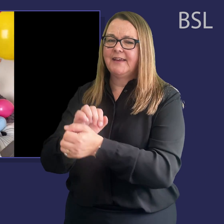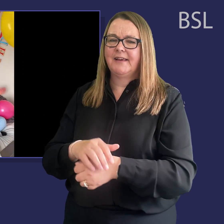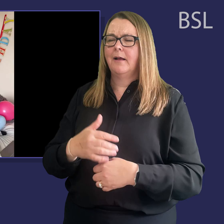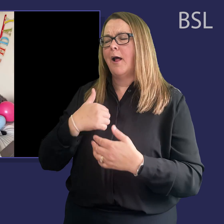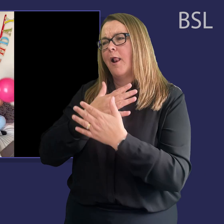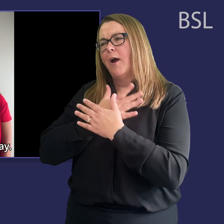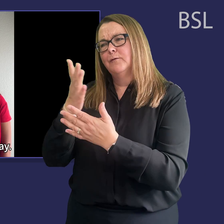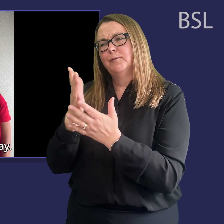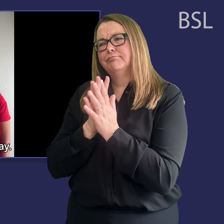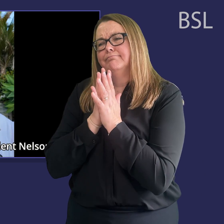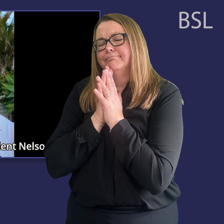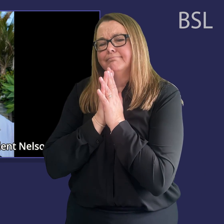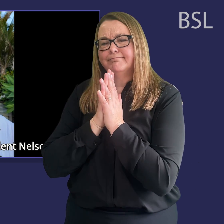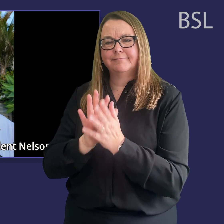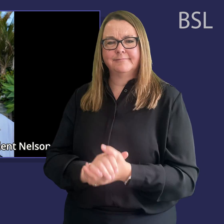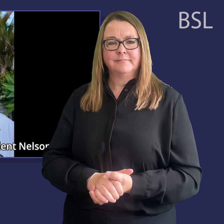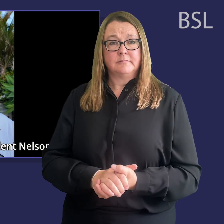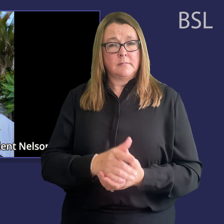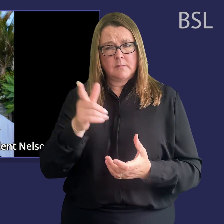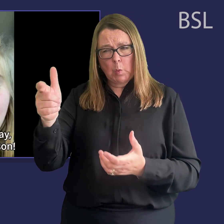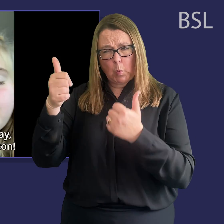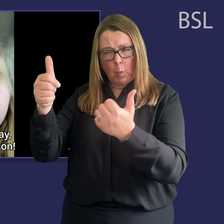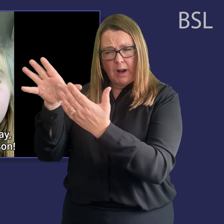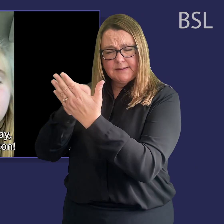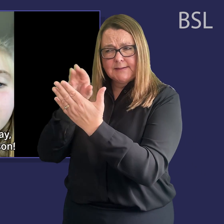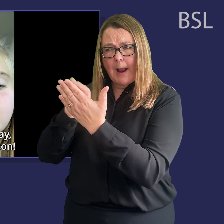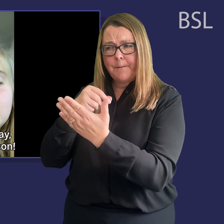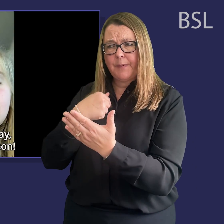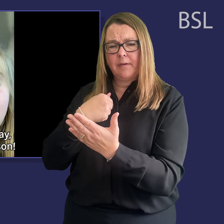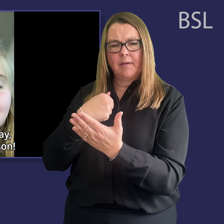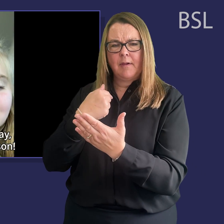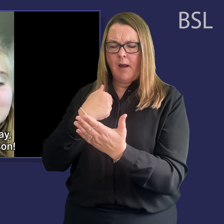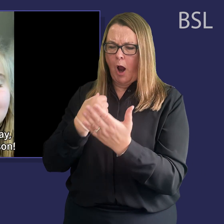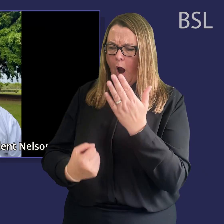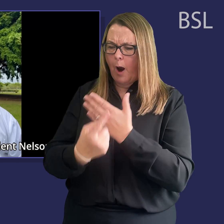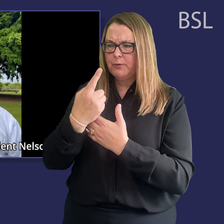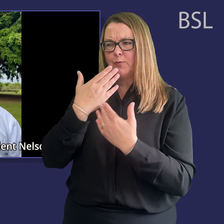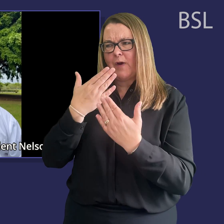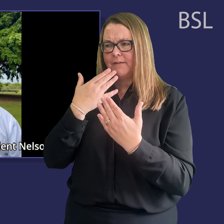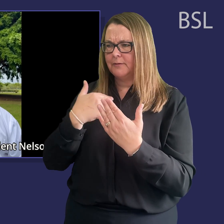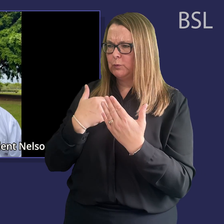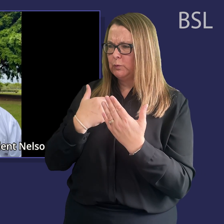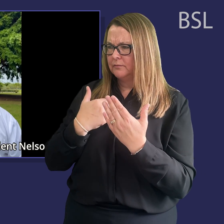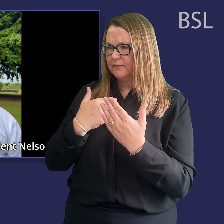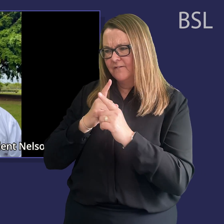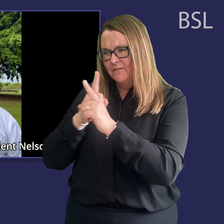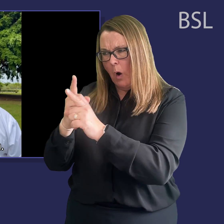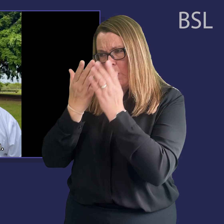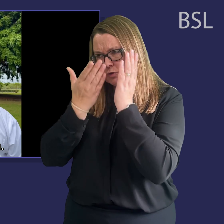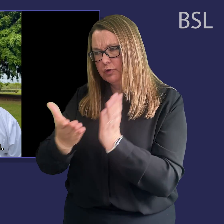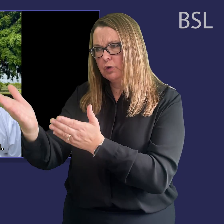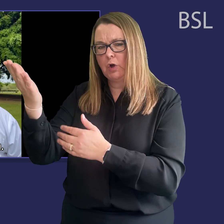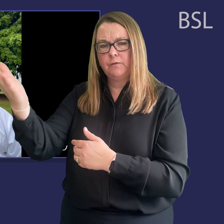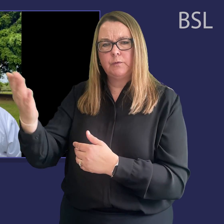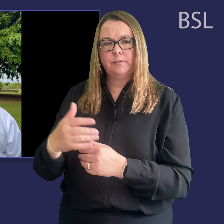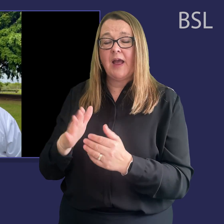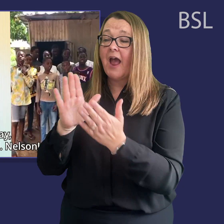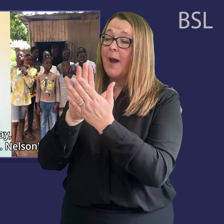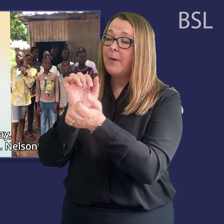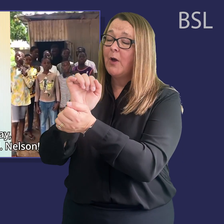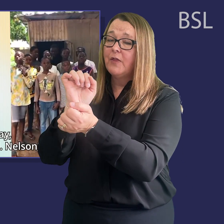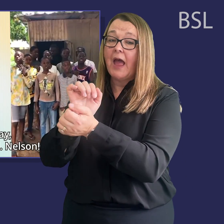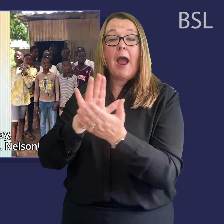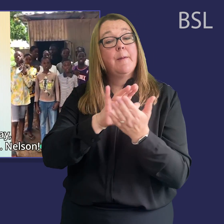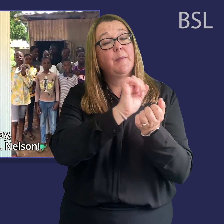birthday. Happy birthday. Happy birthday, President Nelson. Happy birthday, President Nelson. Happy birthday, President Nelson. We love you.